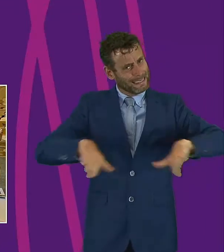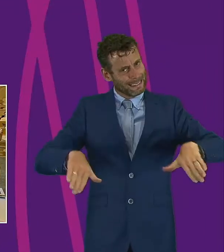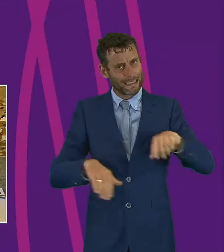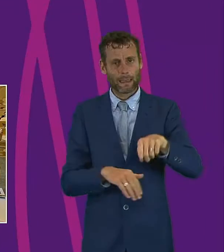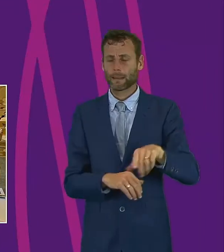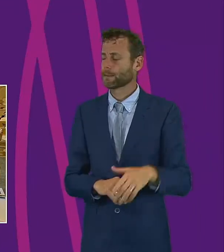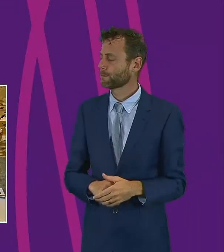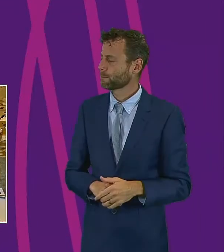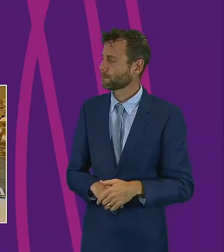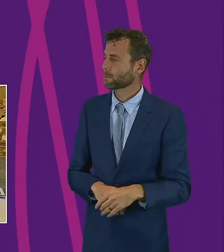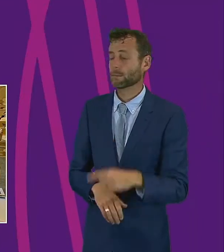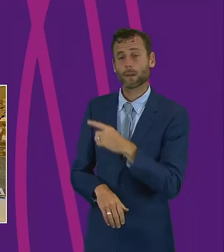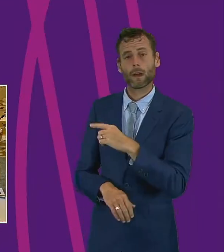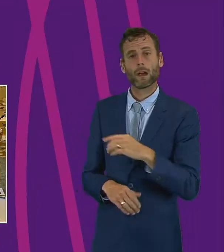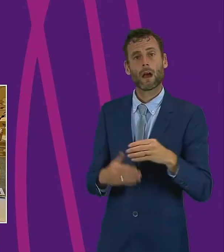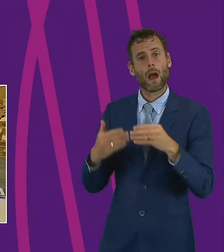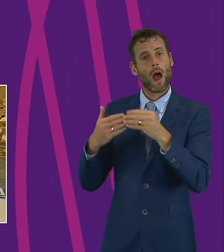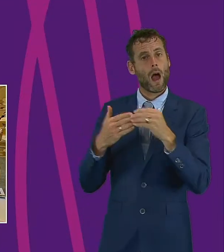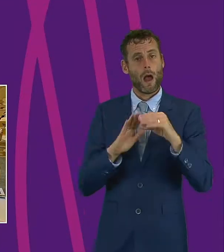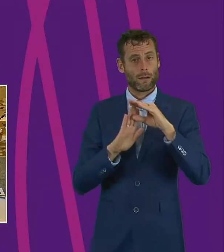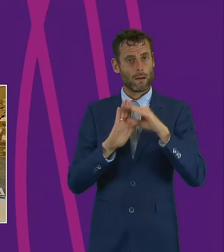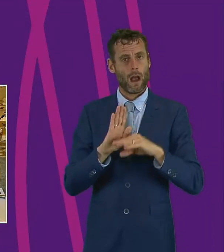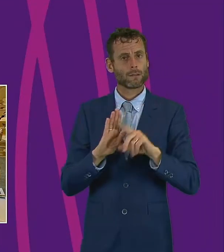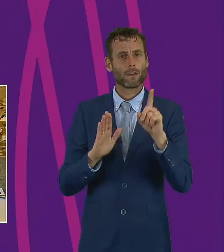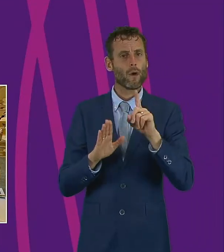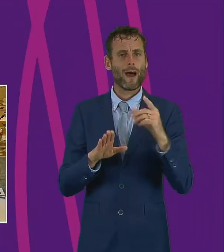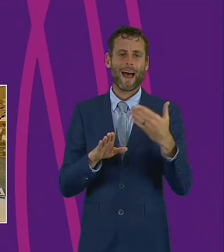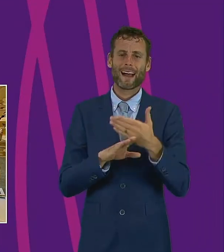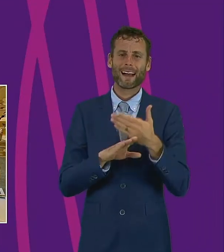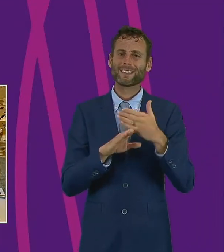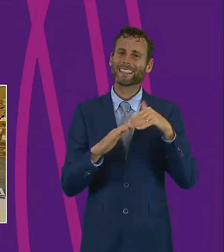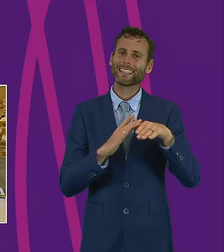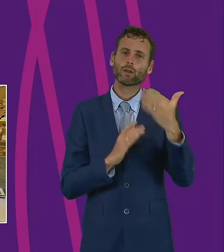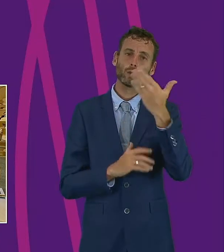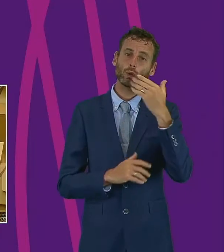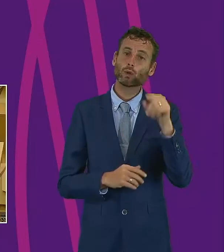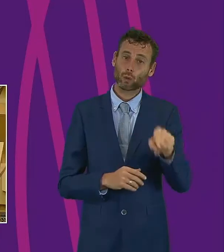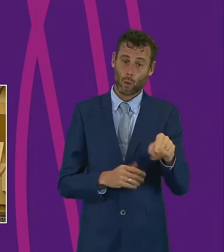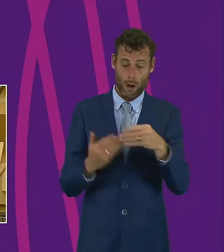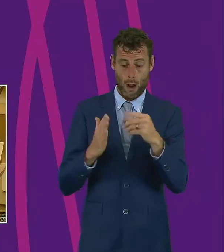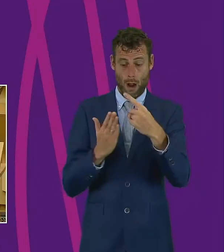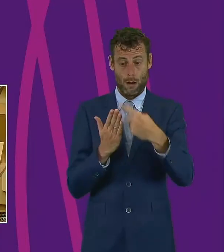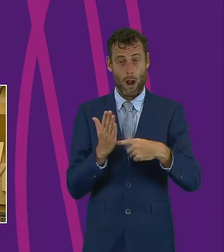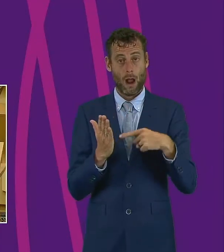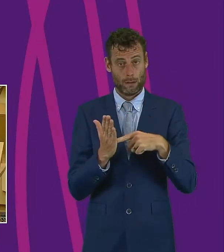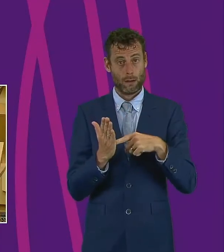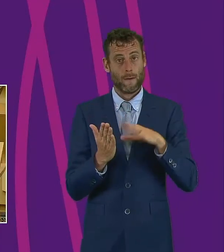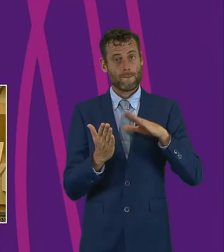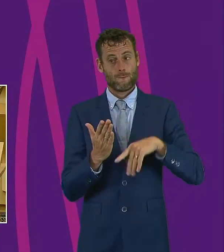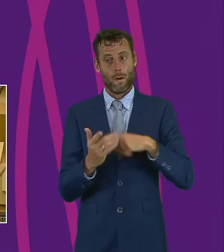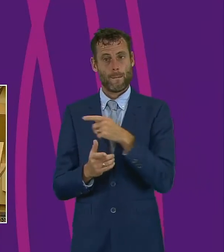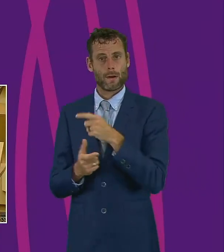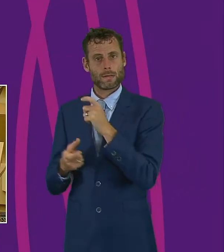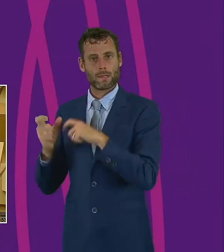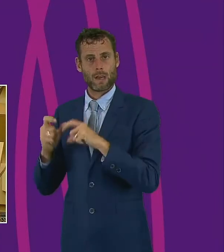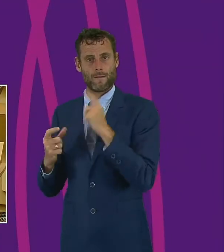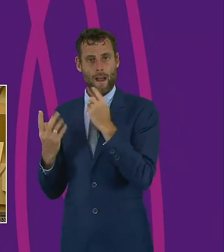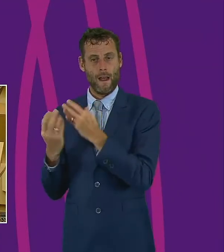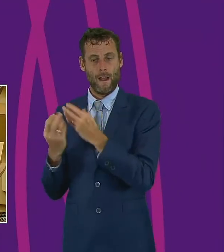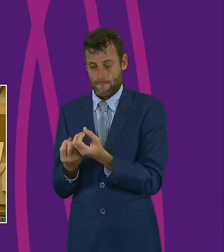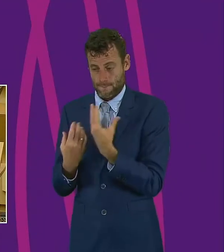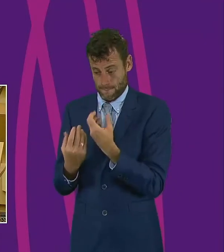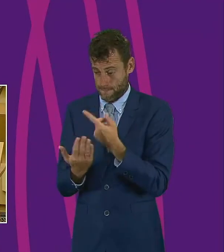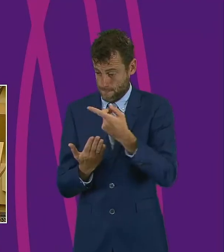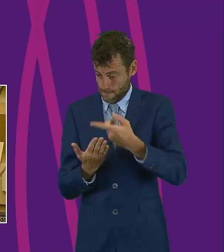for activity in schools, of course, is informed by scientific advice, but as I indicated to Patrick Harvey earlier on, we are keeping that